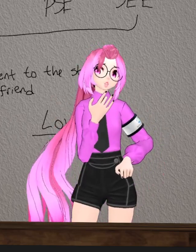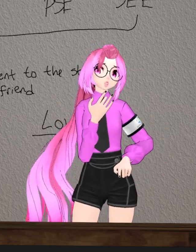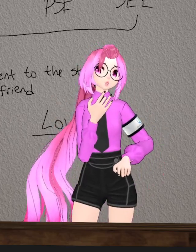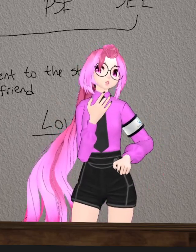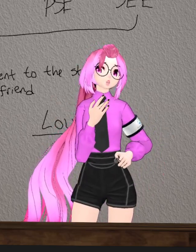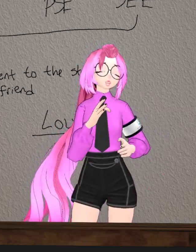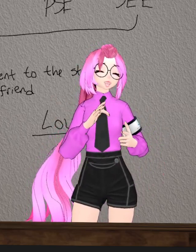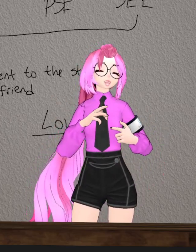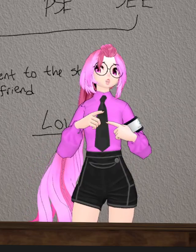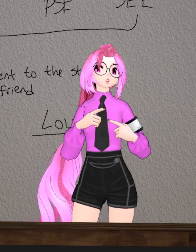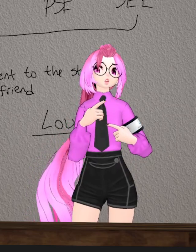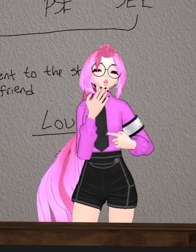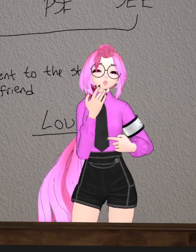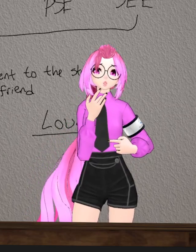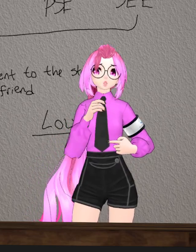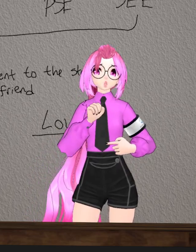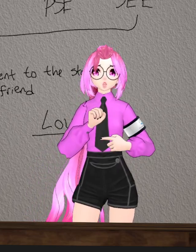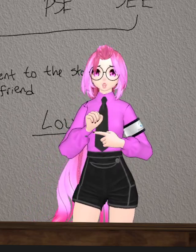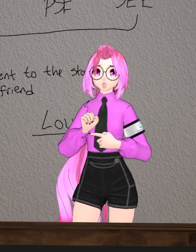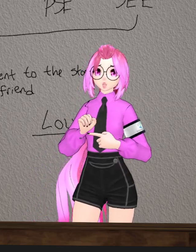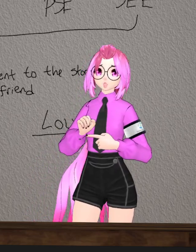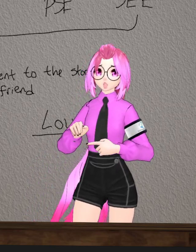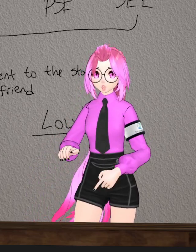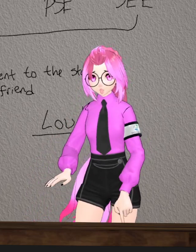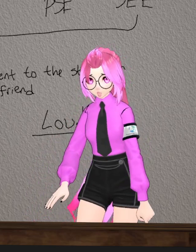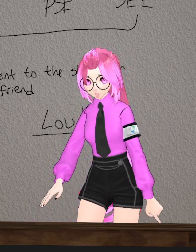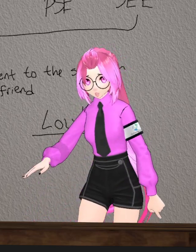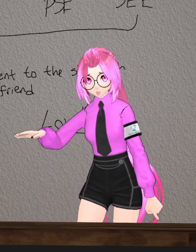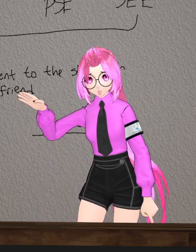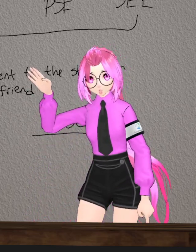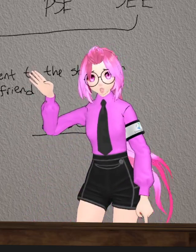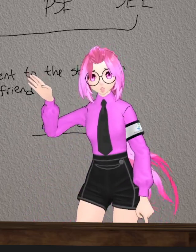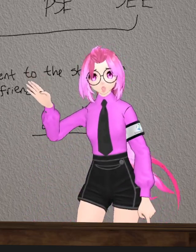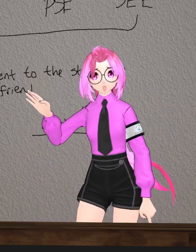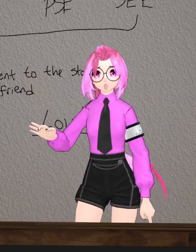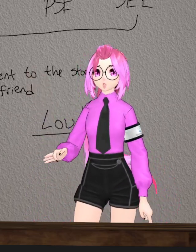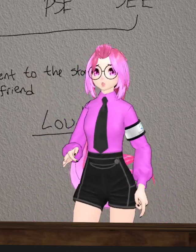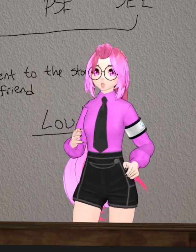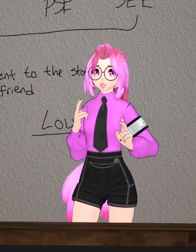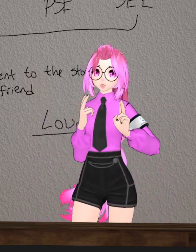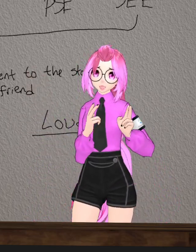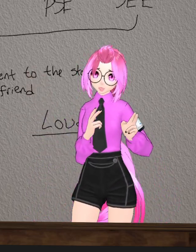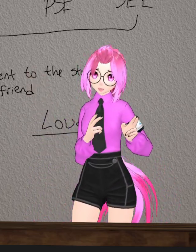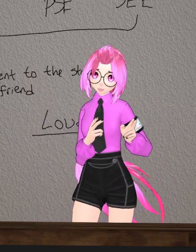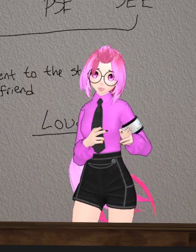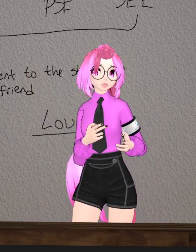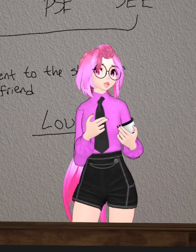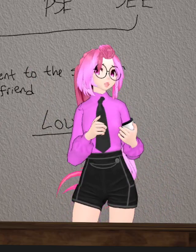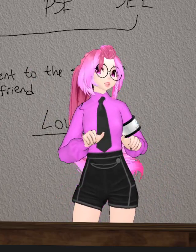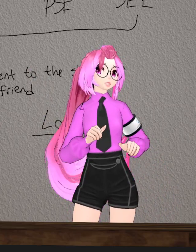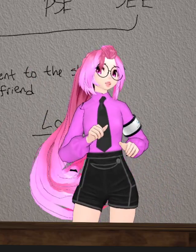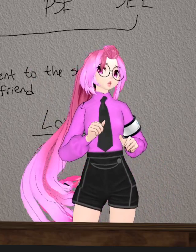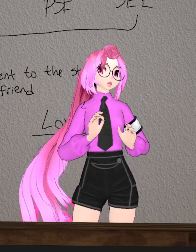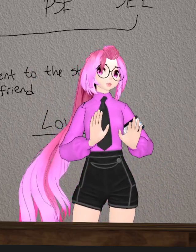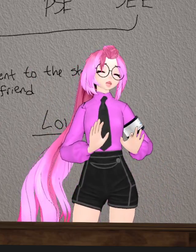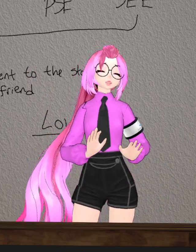choice. And if somebody prefers to use signed exact English, if they were raised that way, like, we gotta respect that and try to abide to